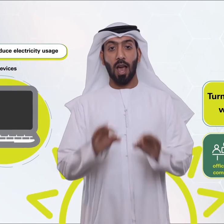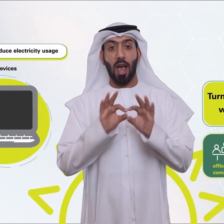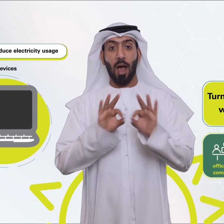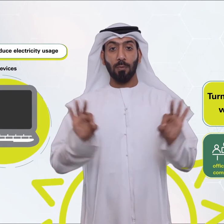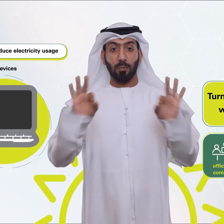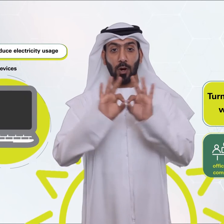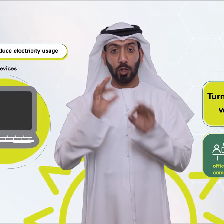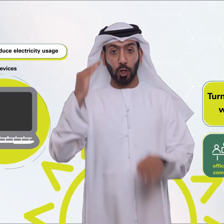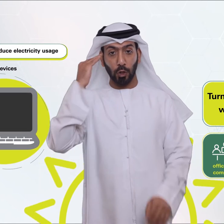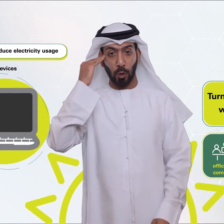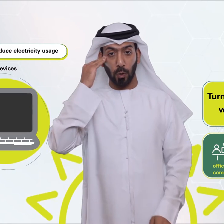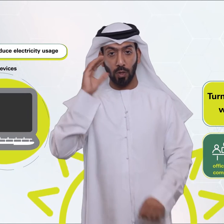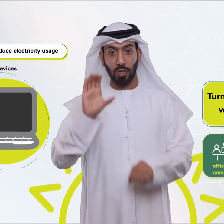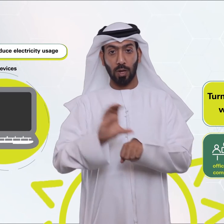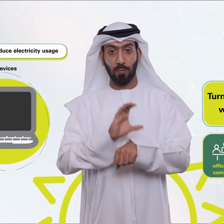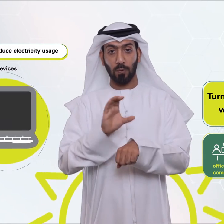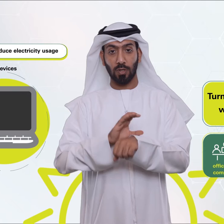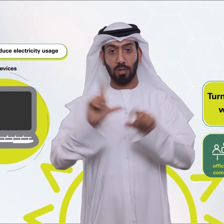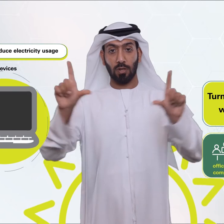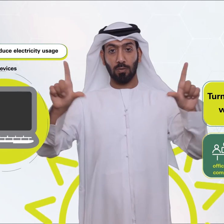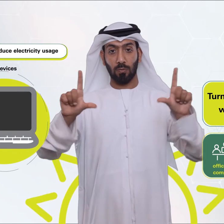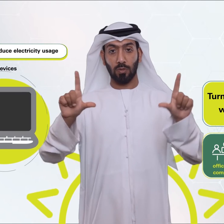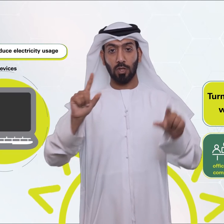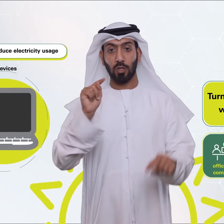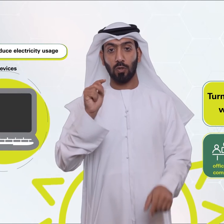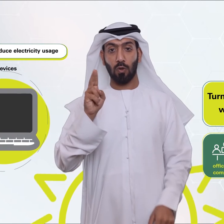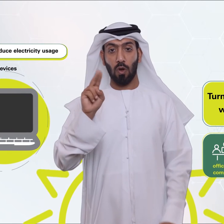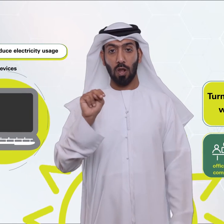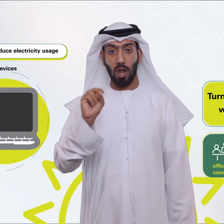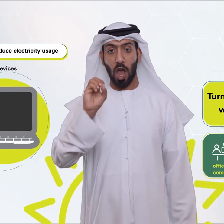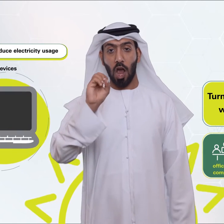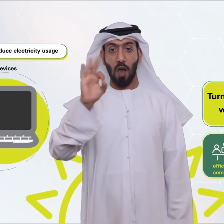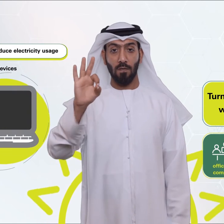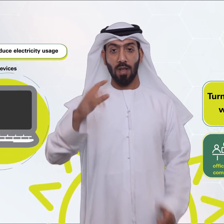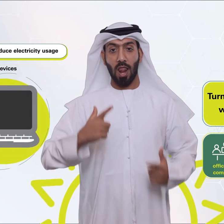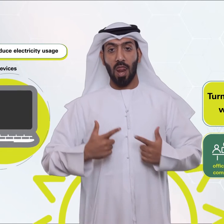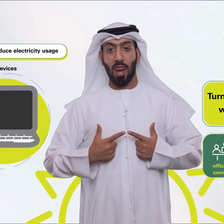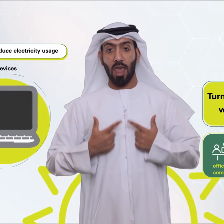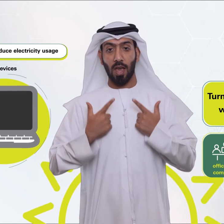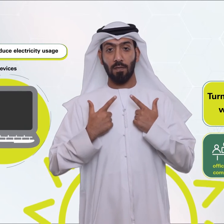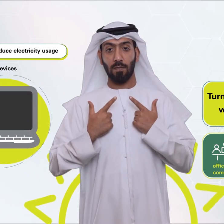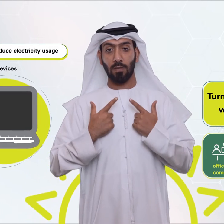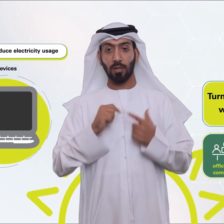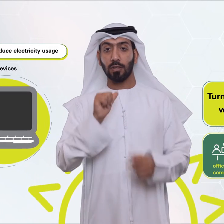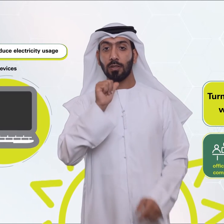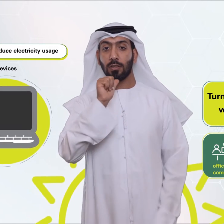the device is not in use, instead of keeping it on the power saver mode. Noting that turning off the screen does